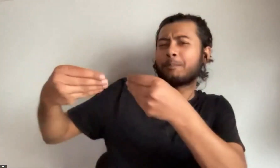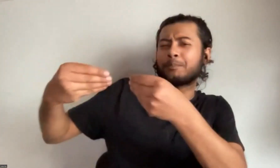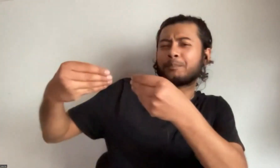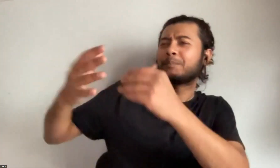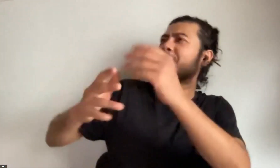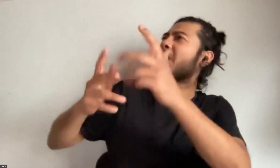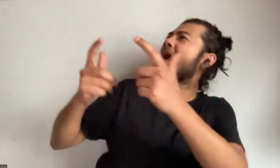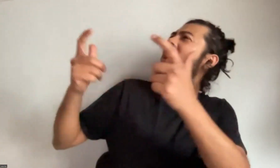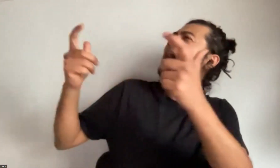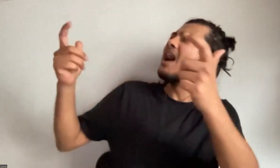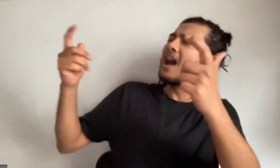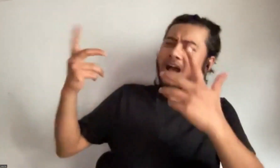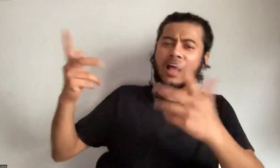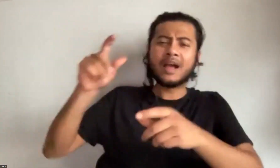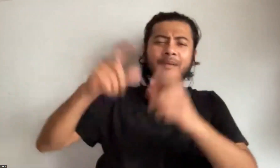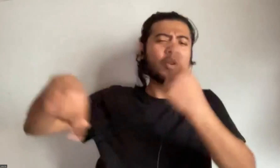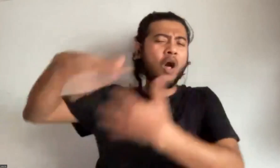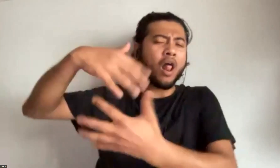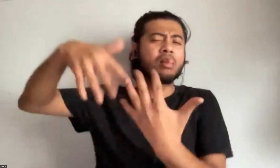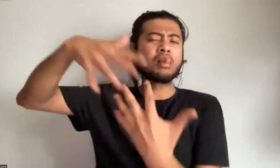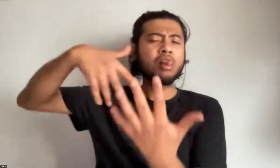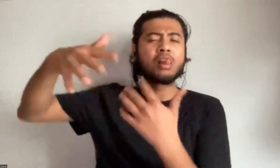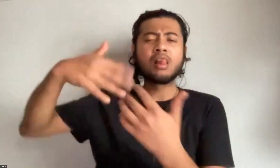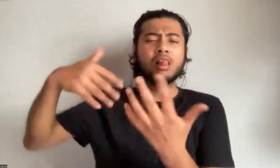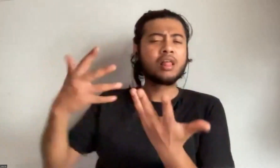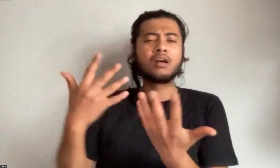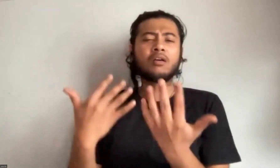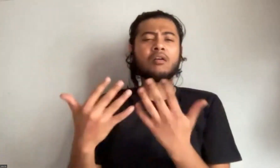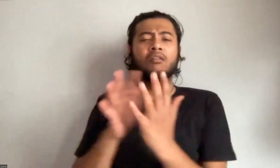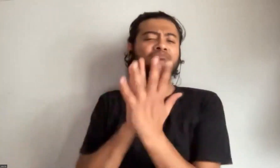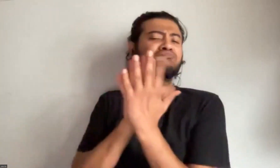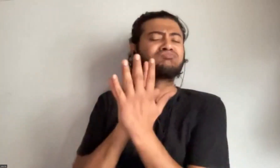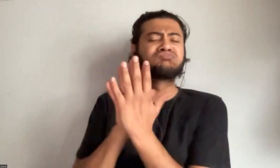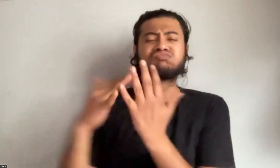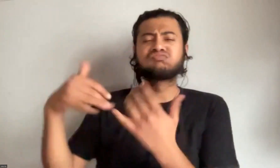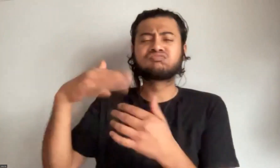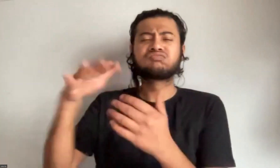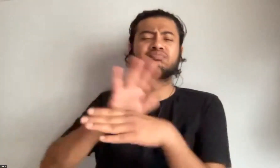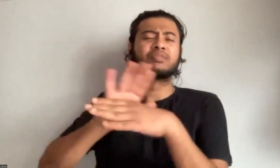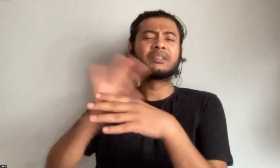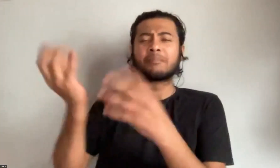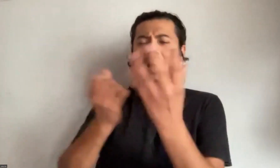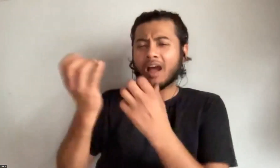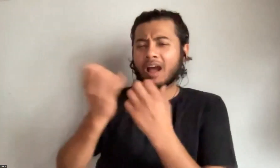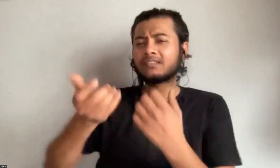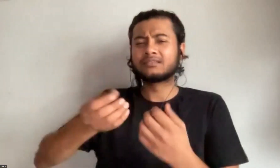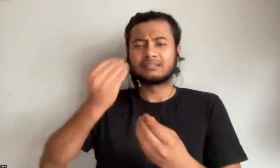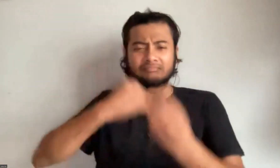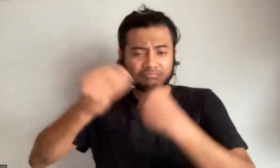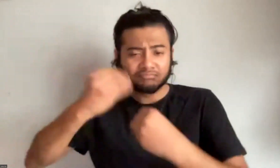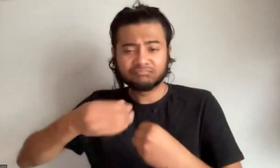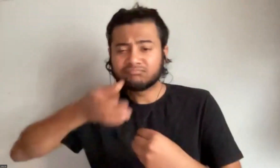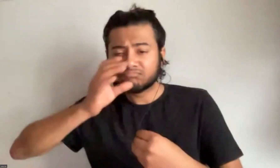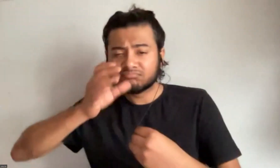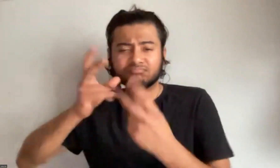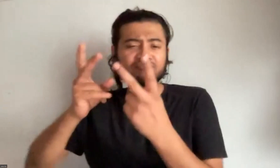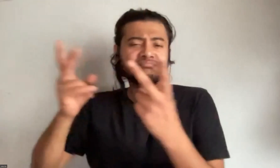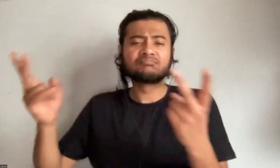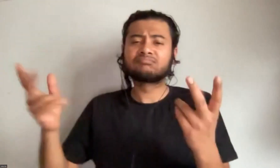is people are very rich. So all those things, when we come into this material world, we, because of getting